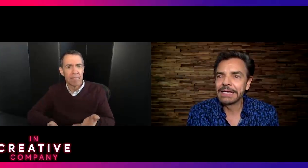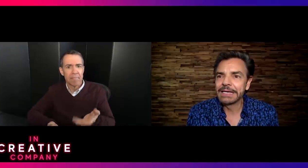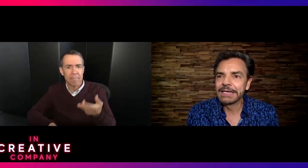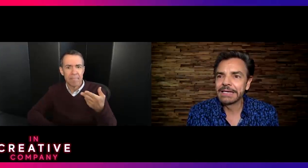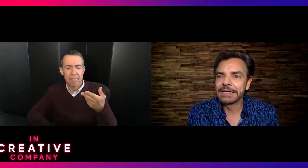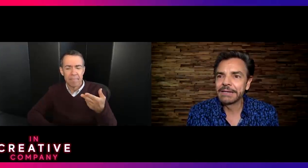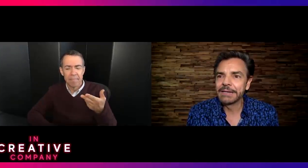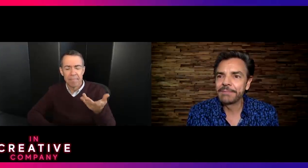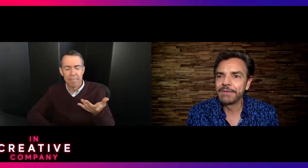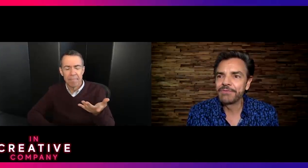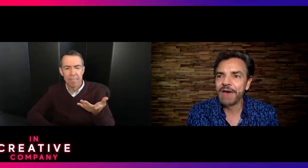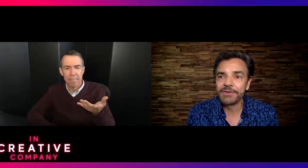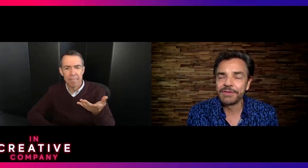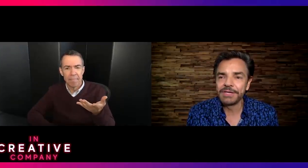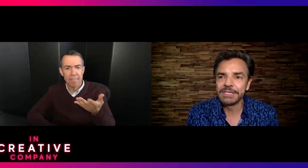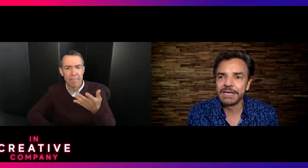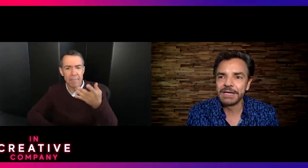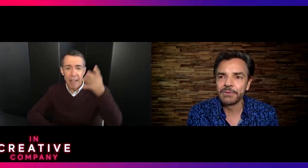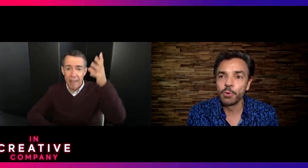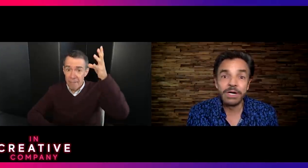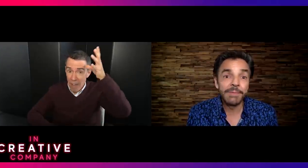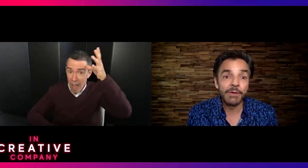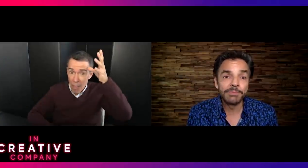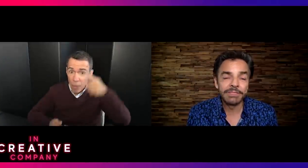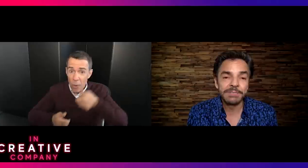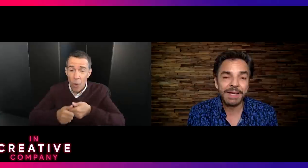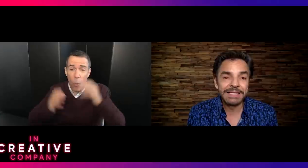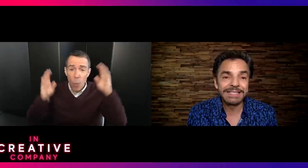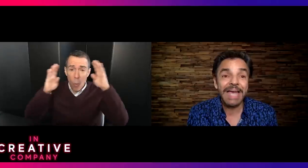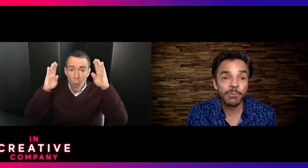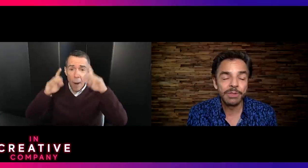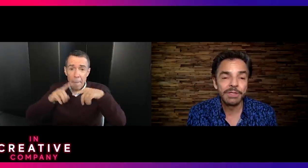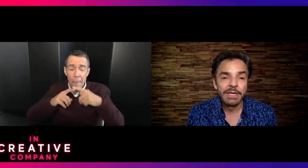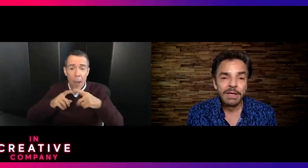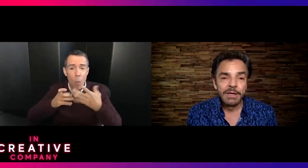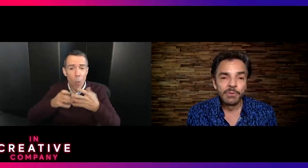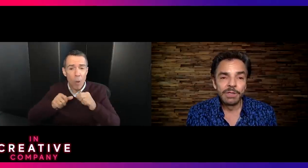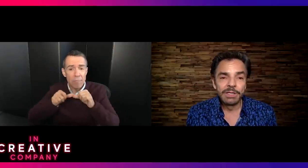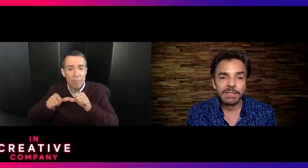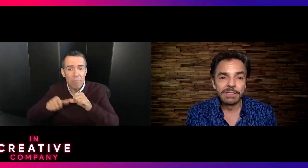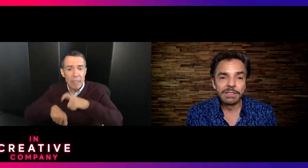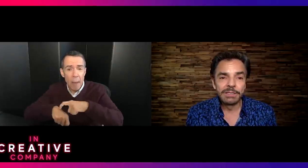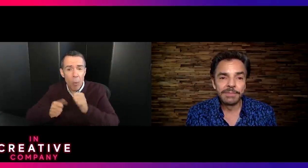He's a father that is worried about spending time